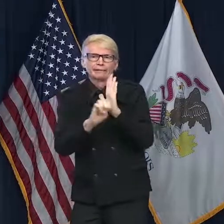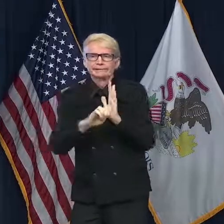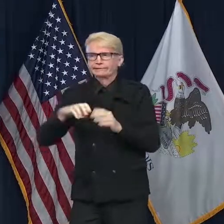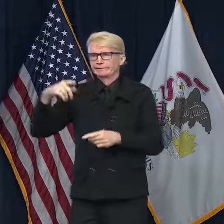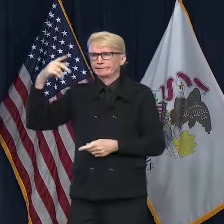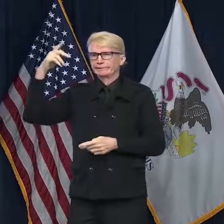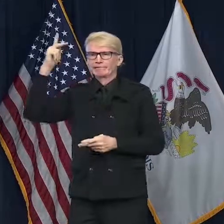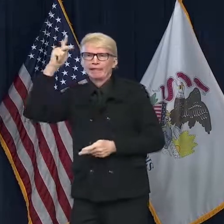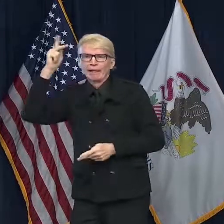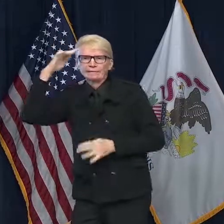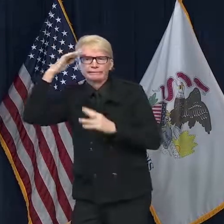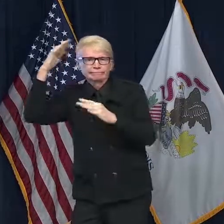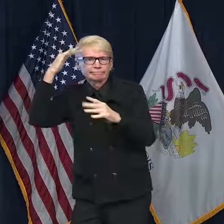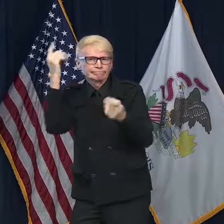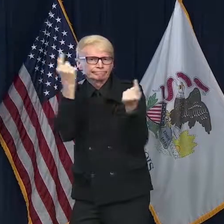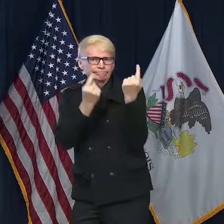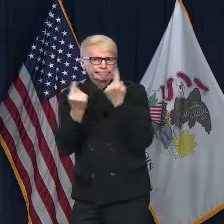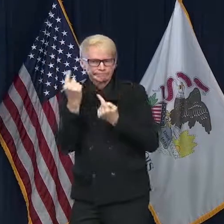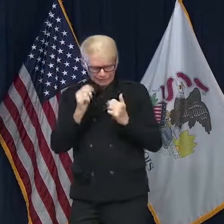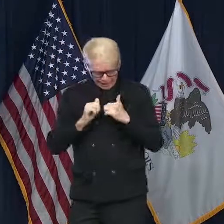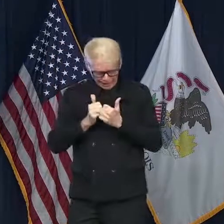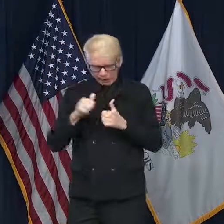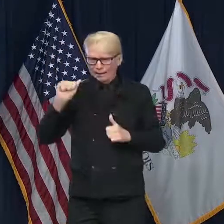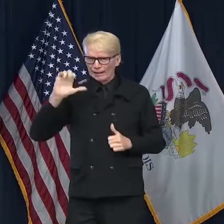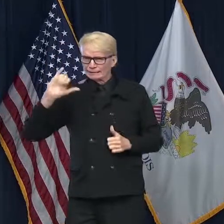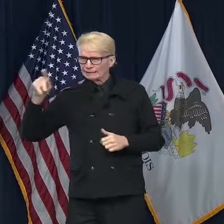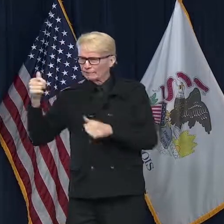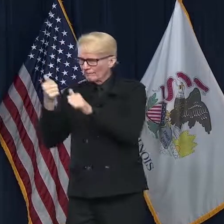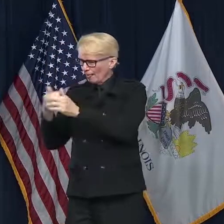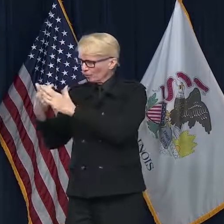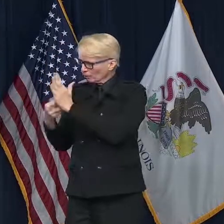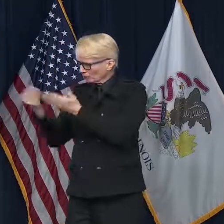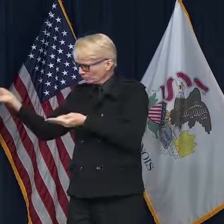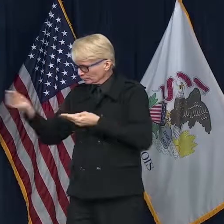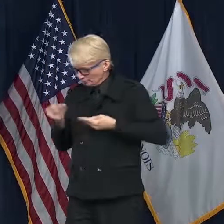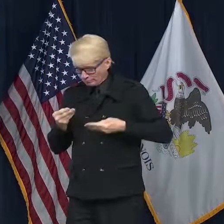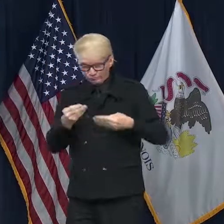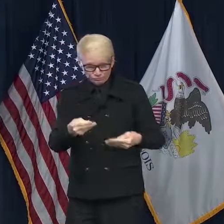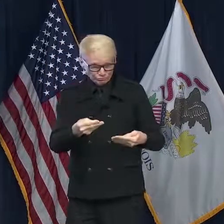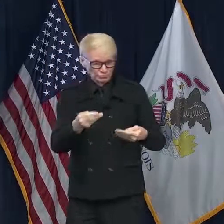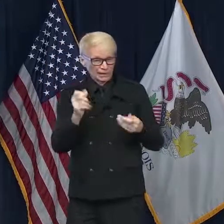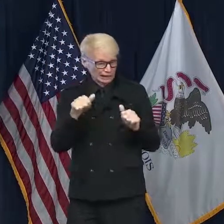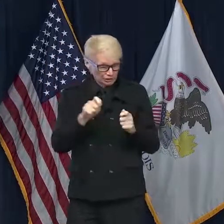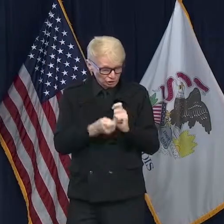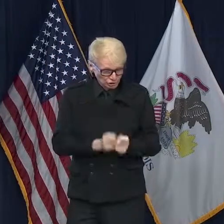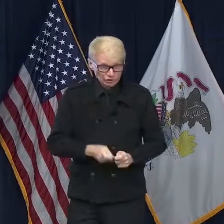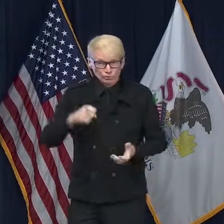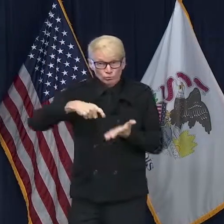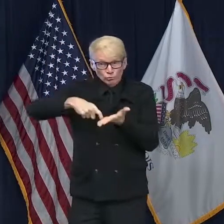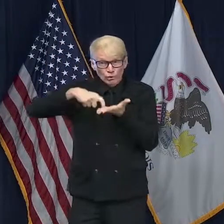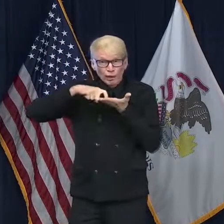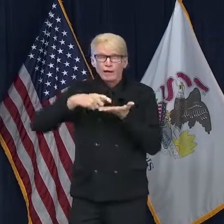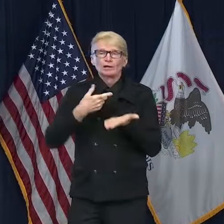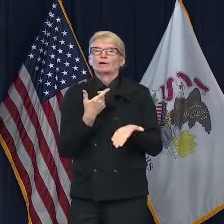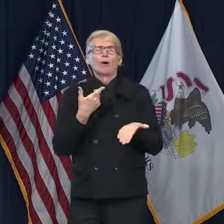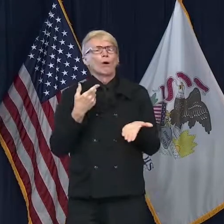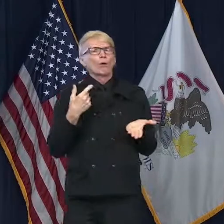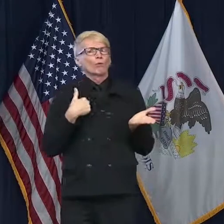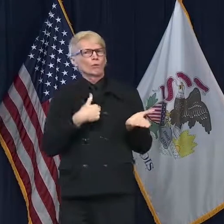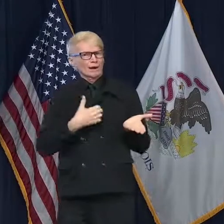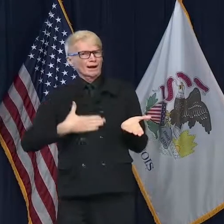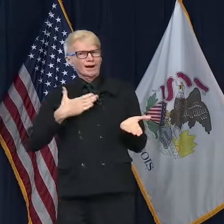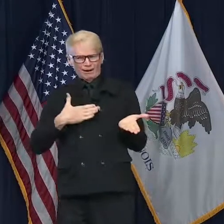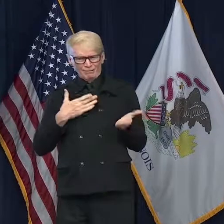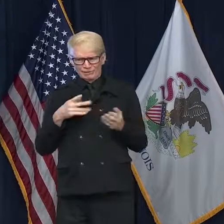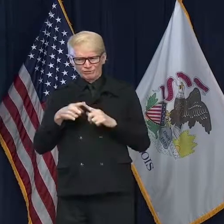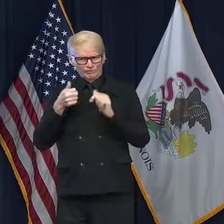at the guidance that was given by the ACIP and then see if there were any adjustments. So we're very proud of the document that we've